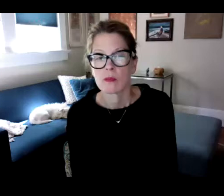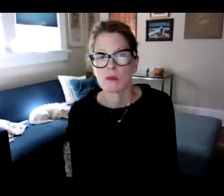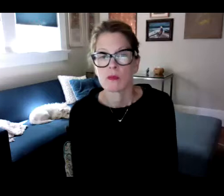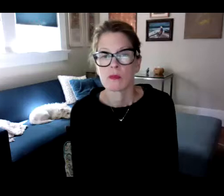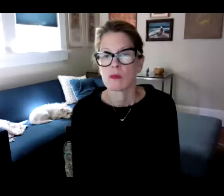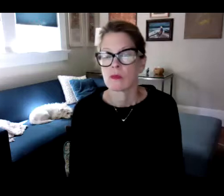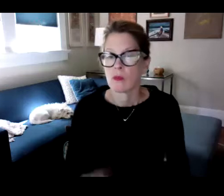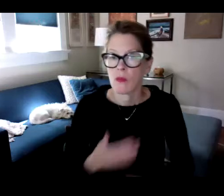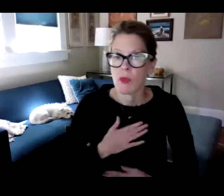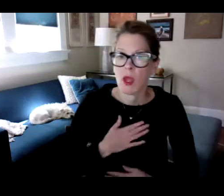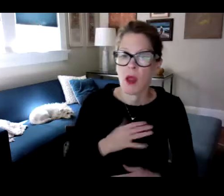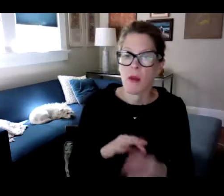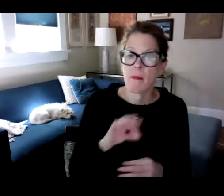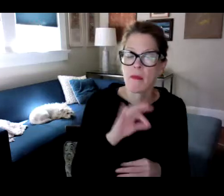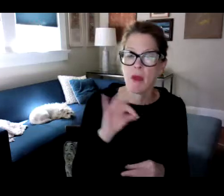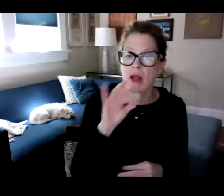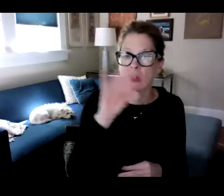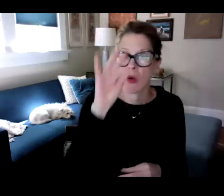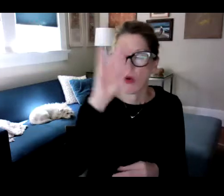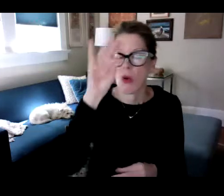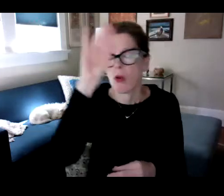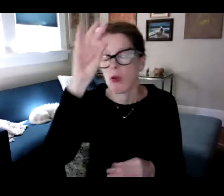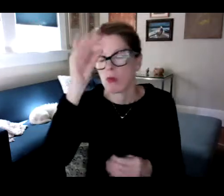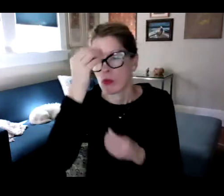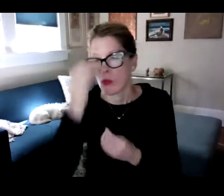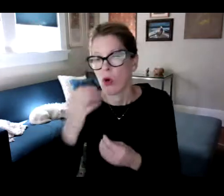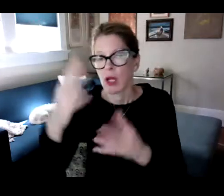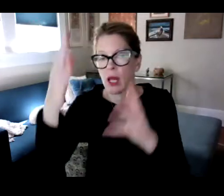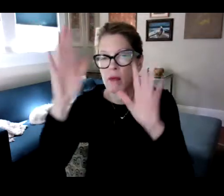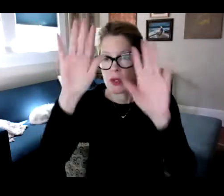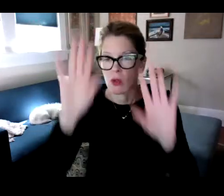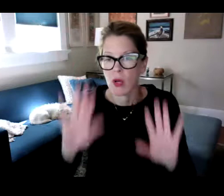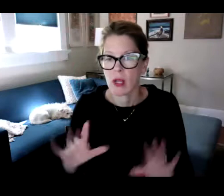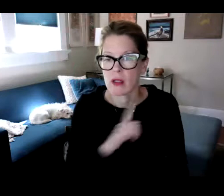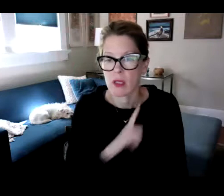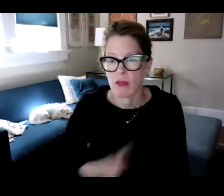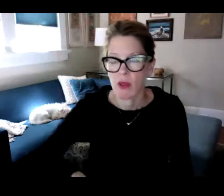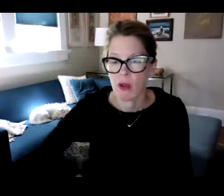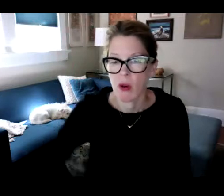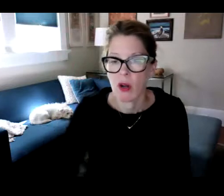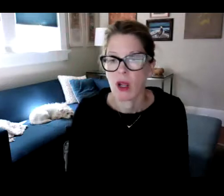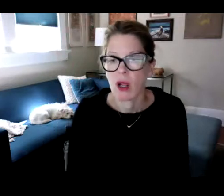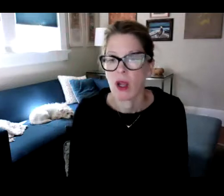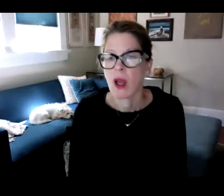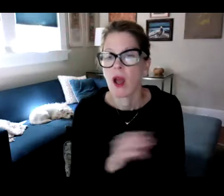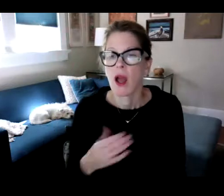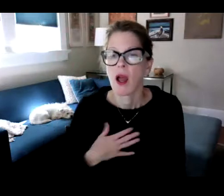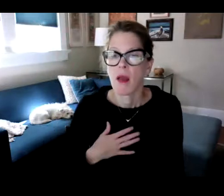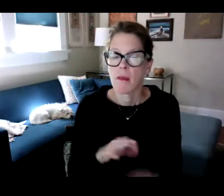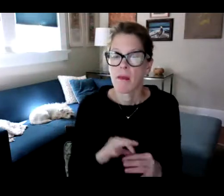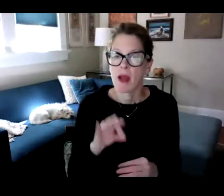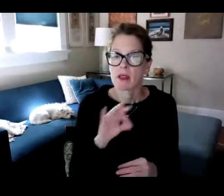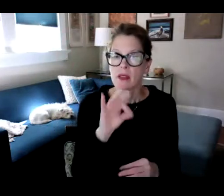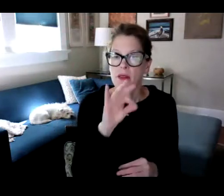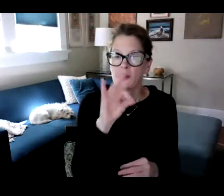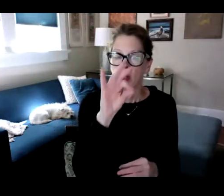My soul proclaims the greatness of the Lord. My spirit rejoices in God my